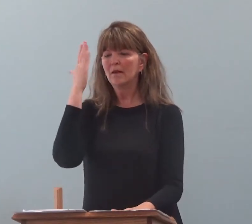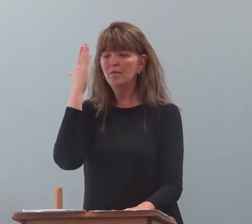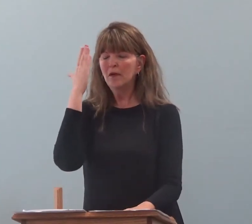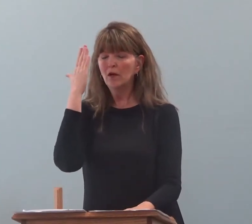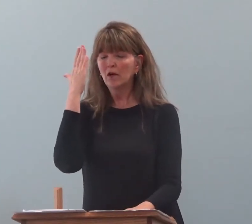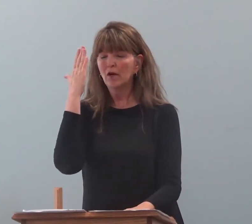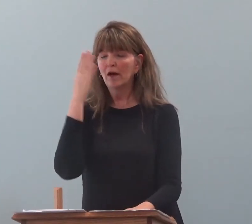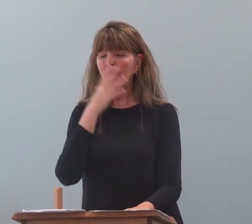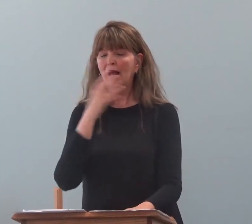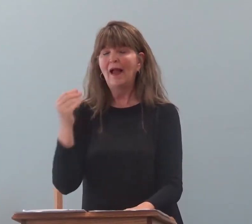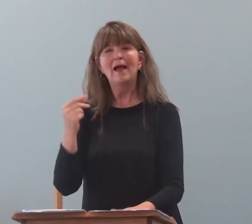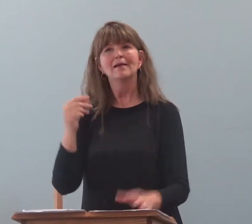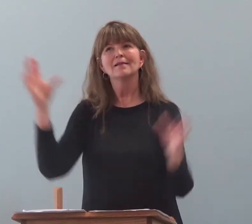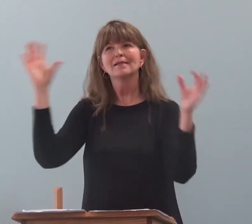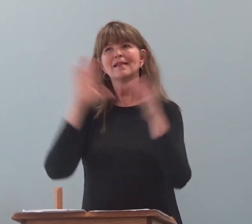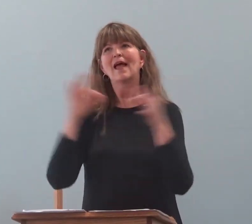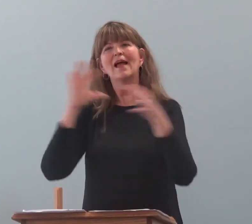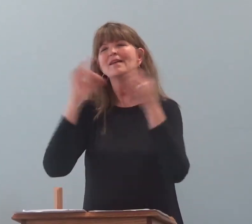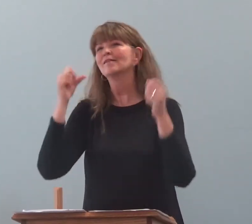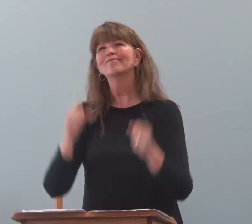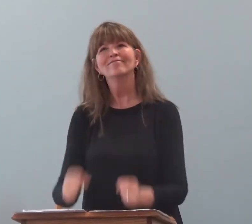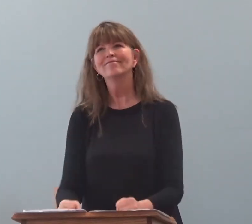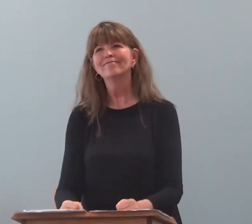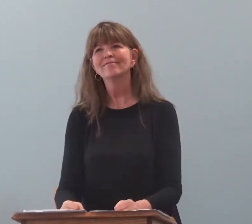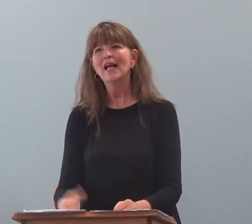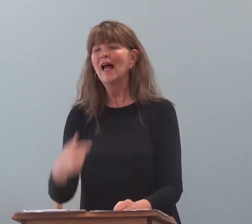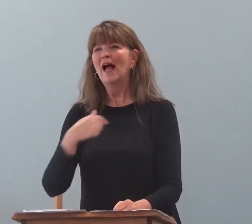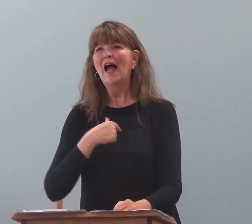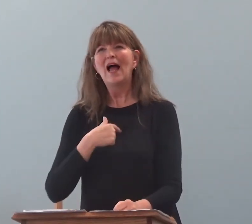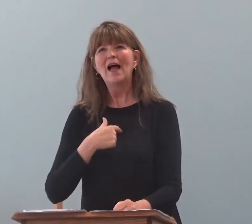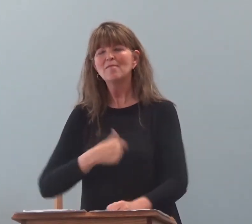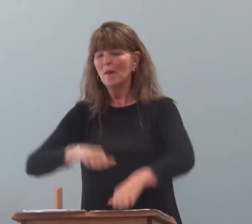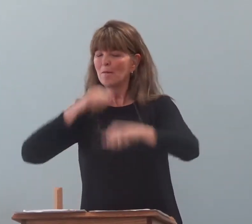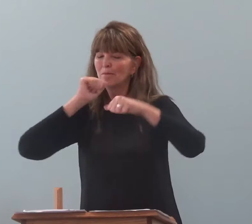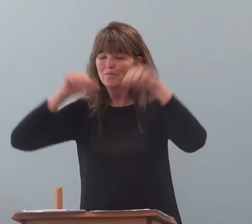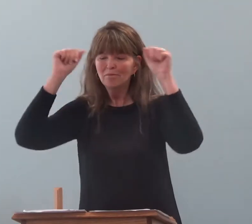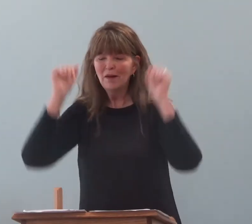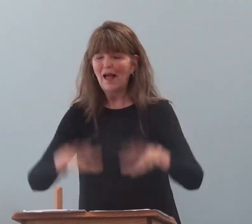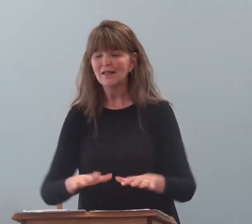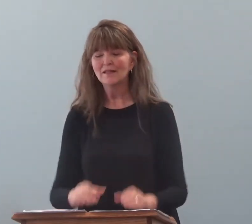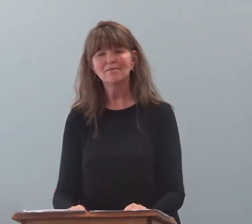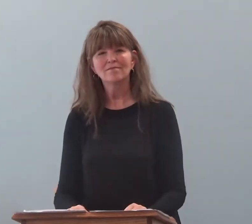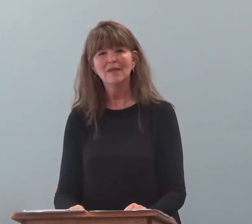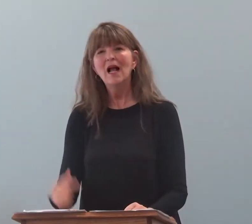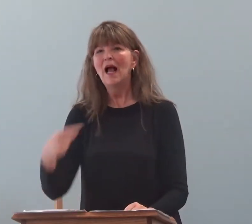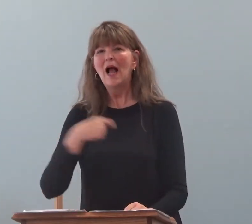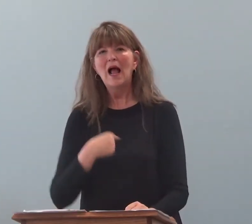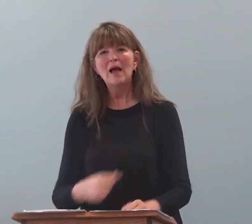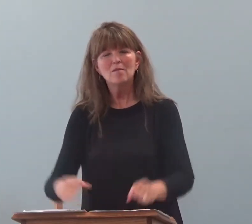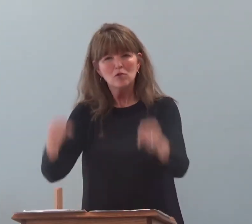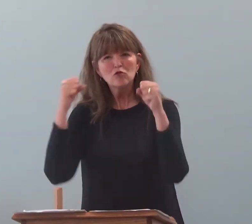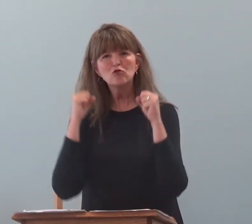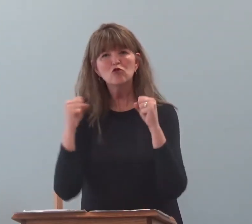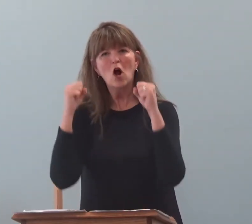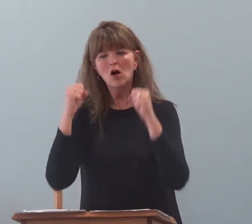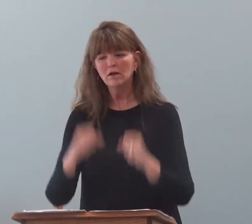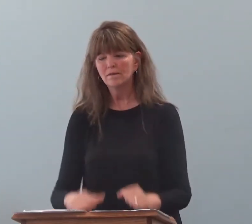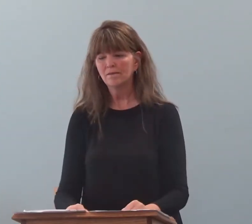weeping and criticizing ourselves, and we look in the mirror and we say, and we should be looking in the mirror and saying, I